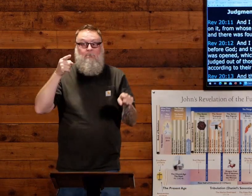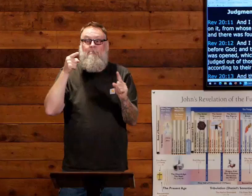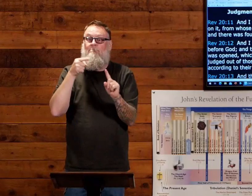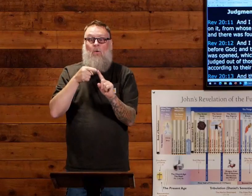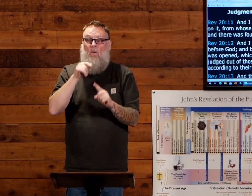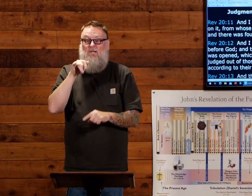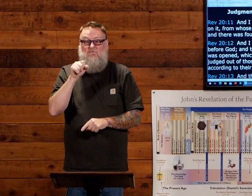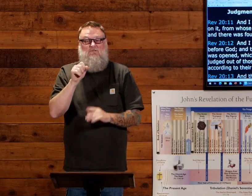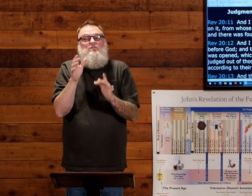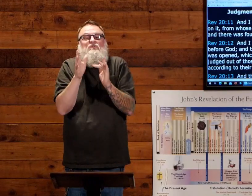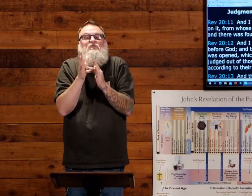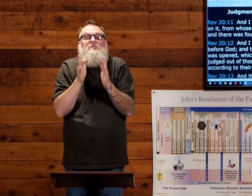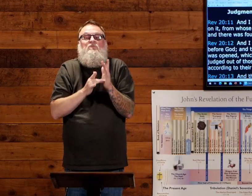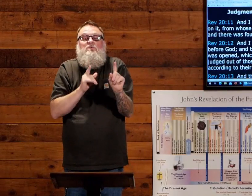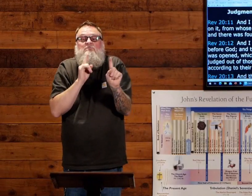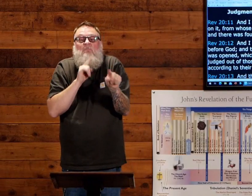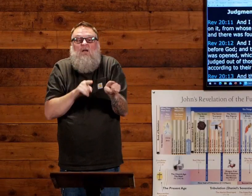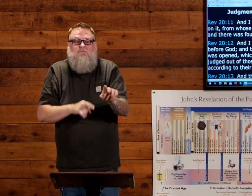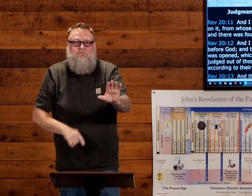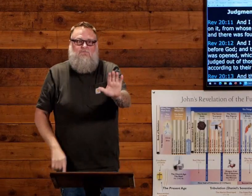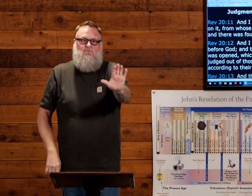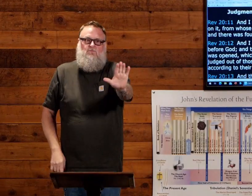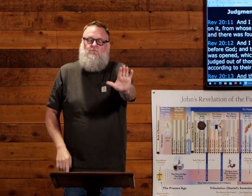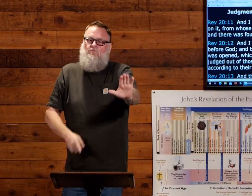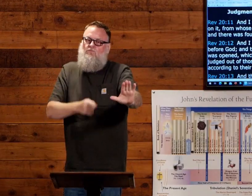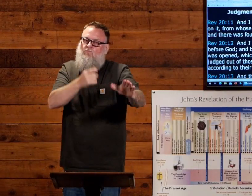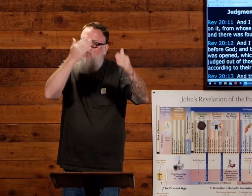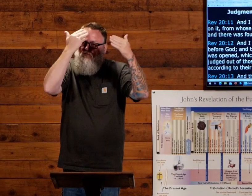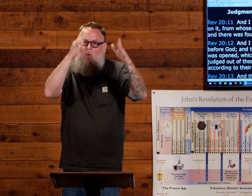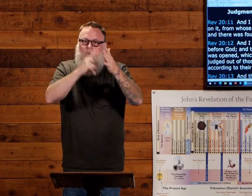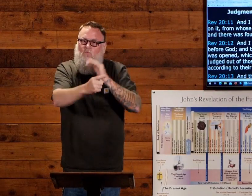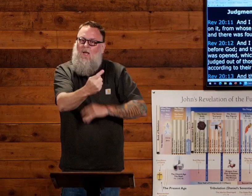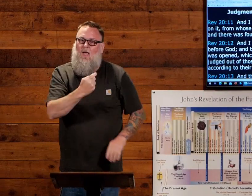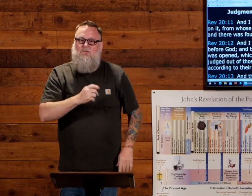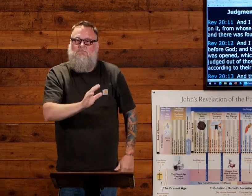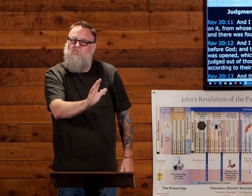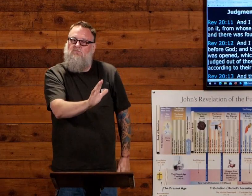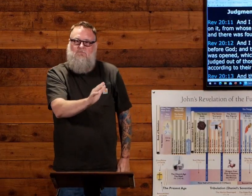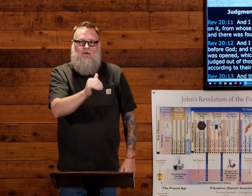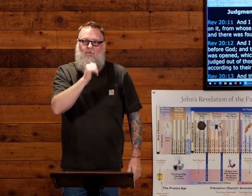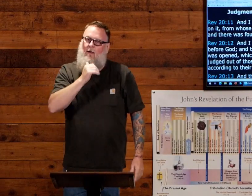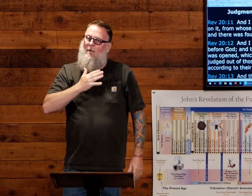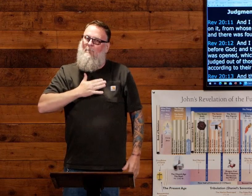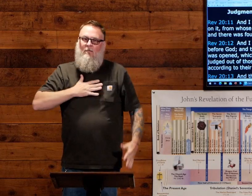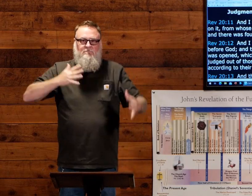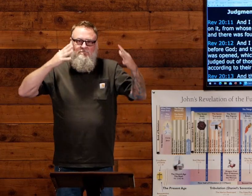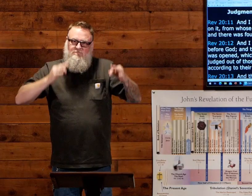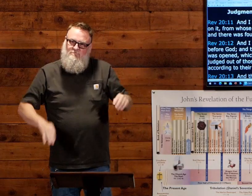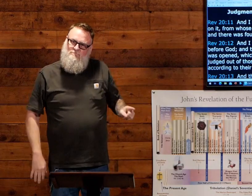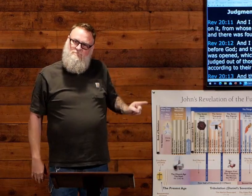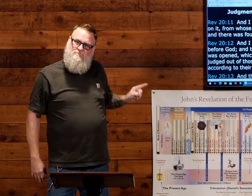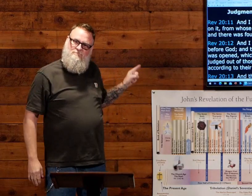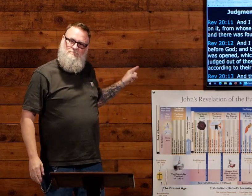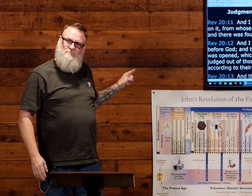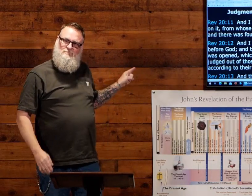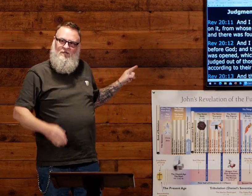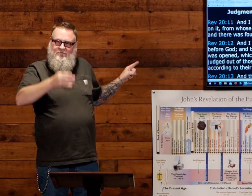answer a question. Point is Jesus responded, don't ask me. It's not my decision. It's the